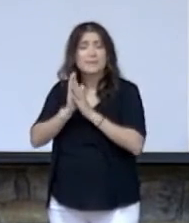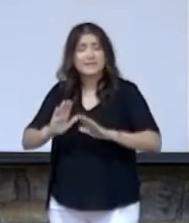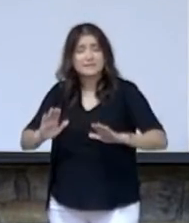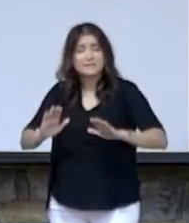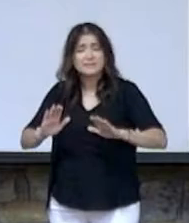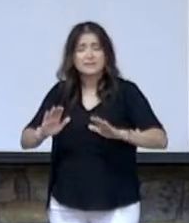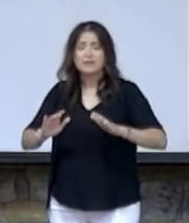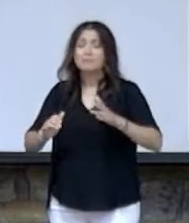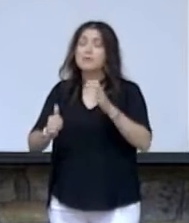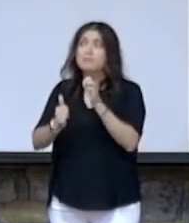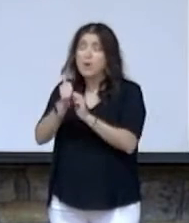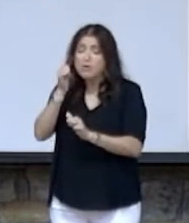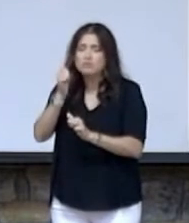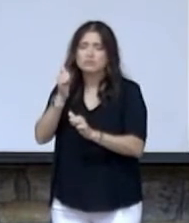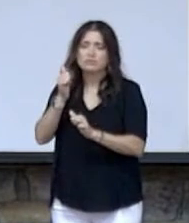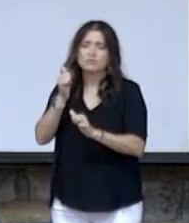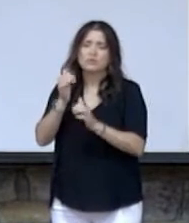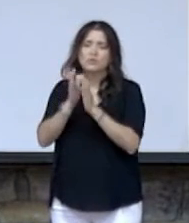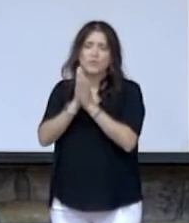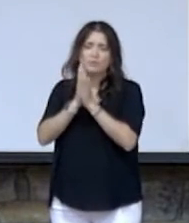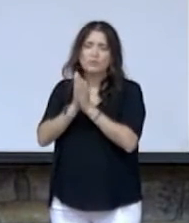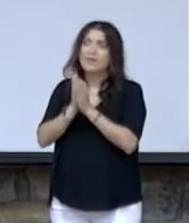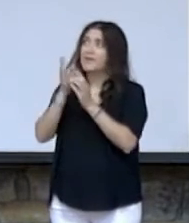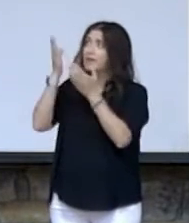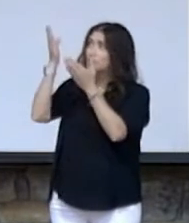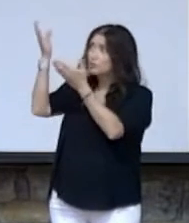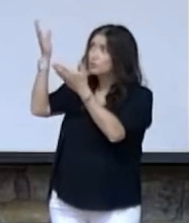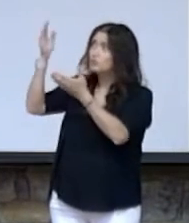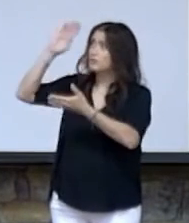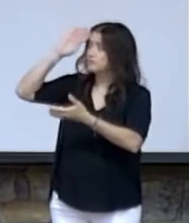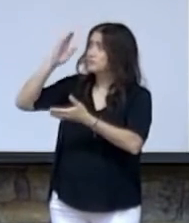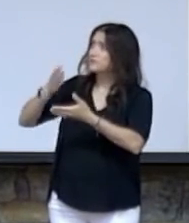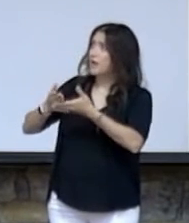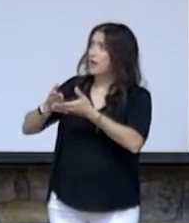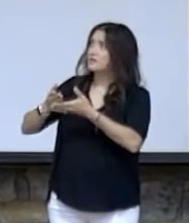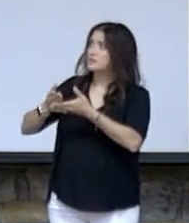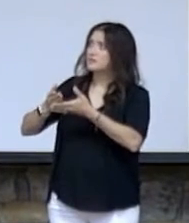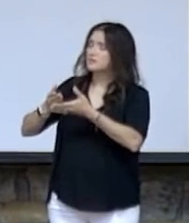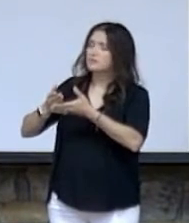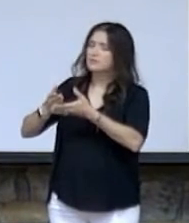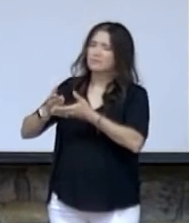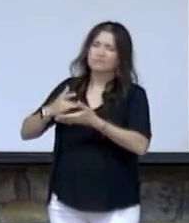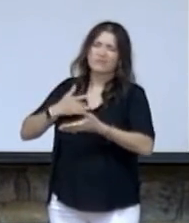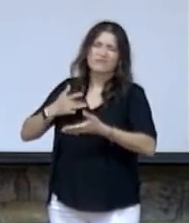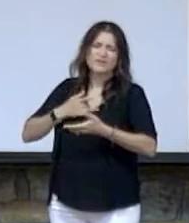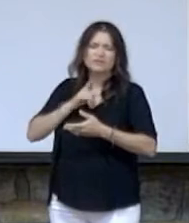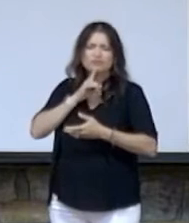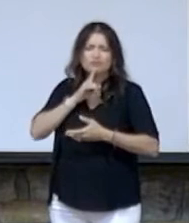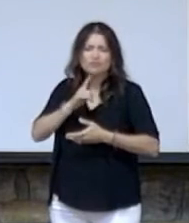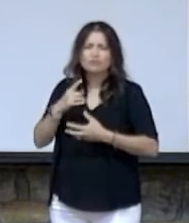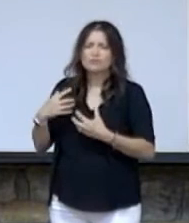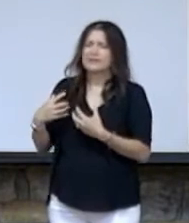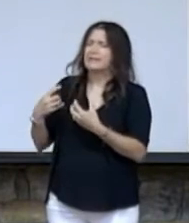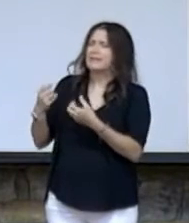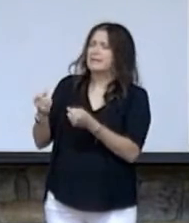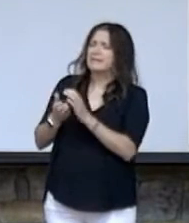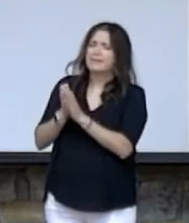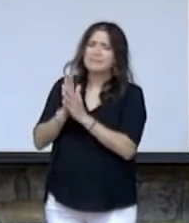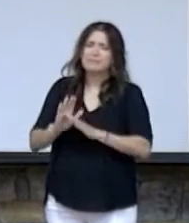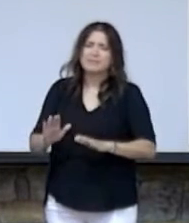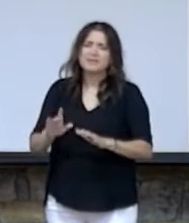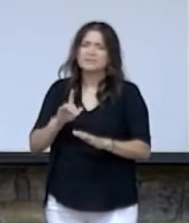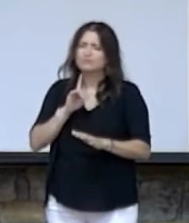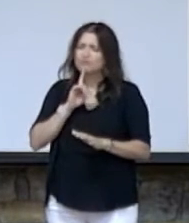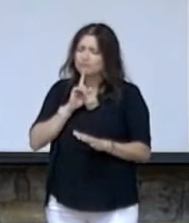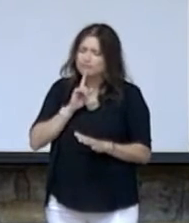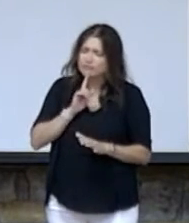of all, we pray that we will find in you and in your Son the true healing and peace that we need so desperately in our lives. And